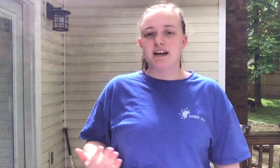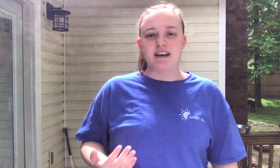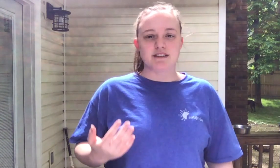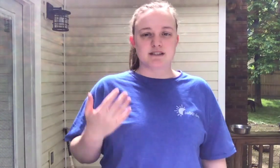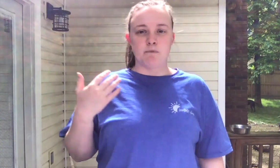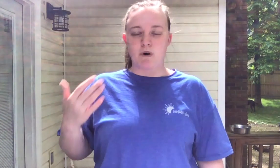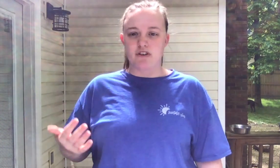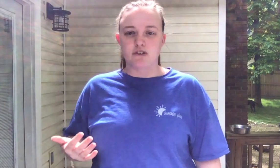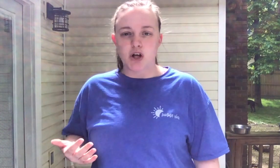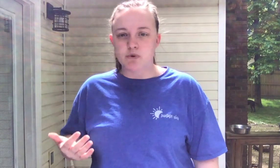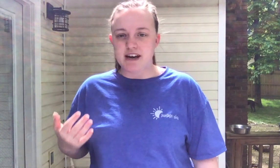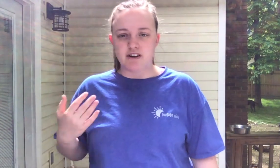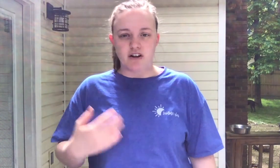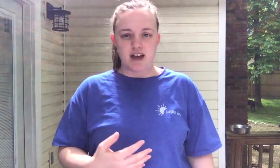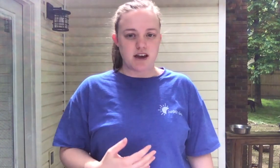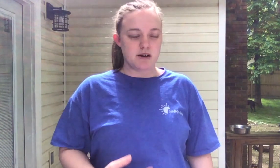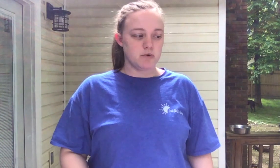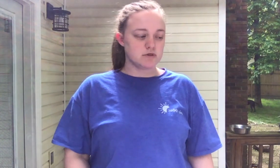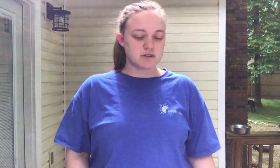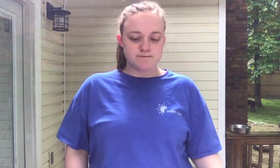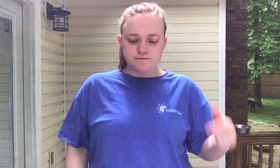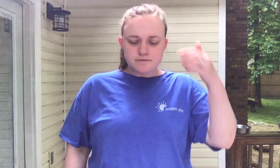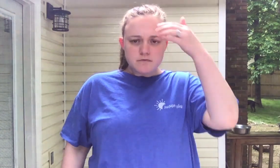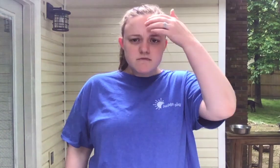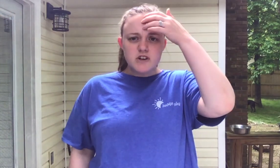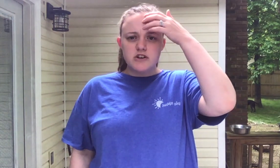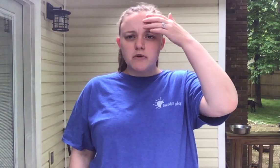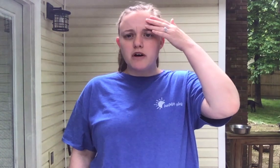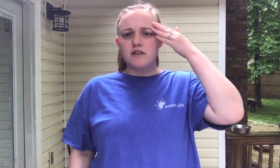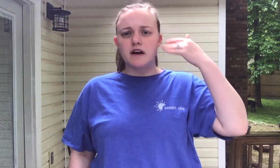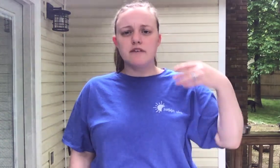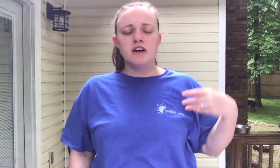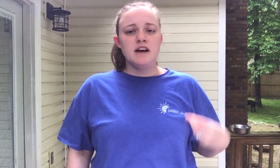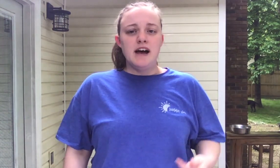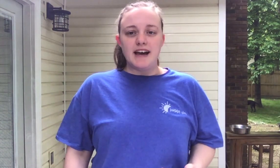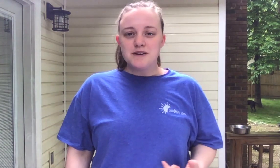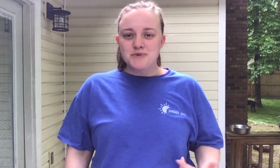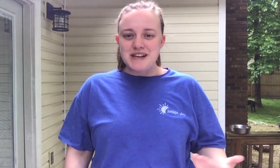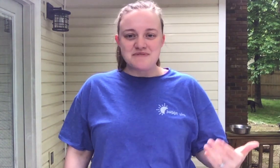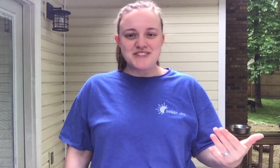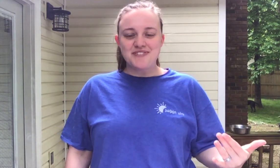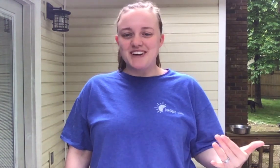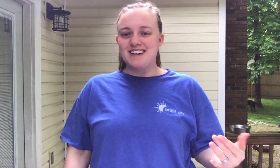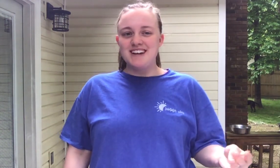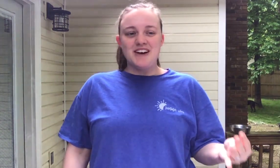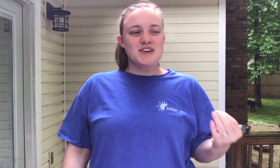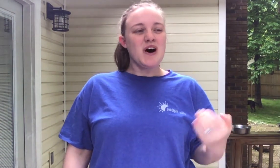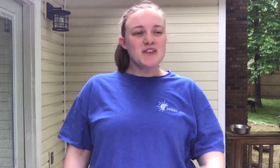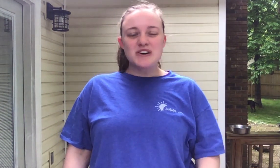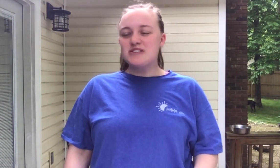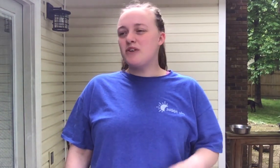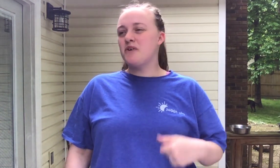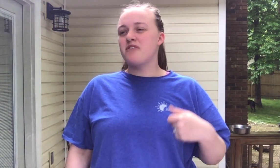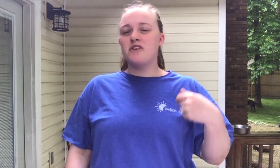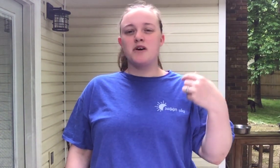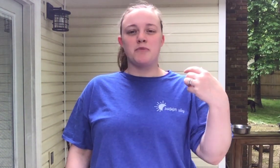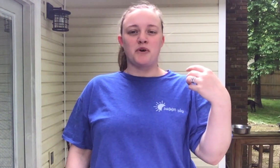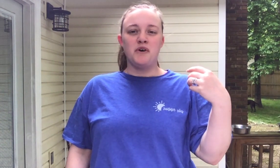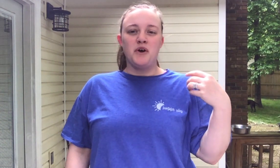markings and where they're located on the animals. You know, a lot of animals have different colors all over them